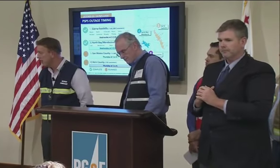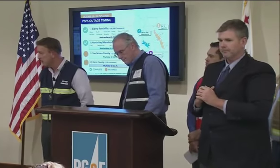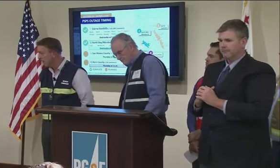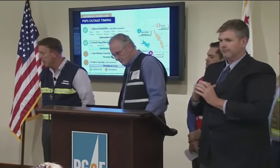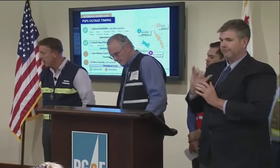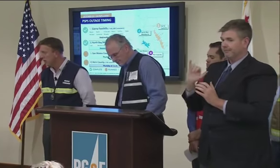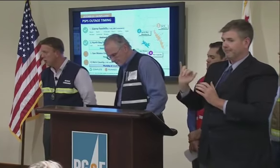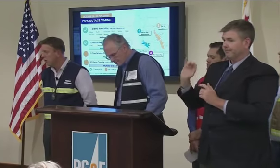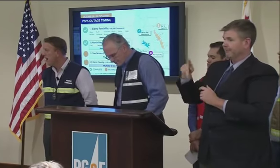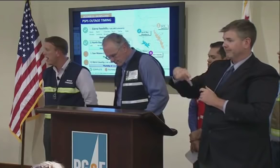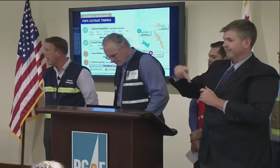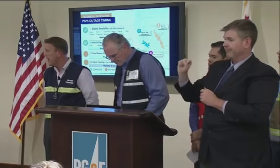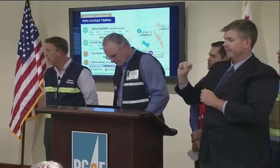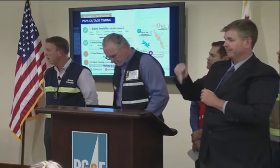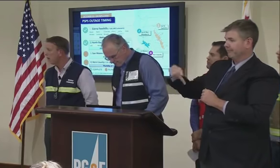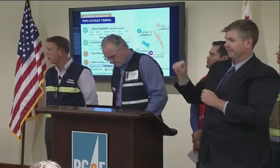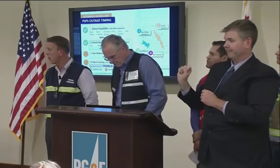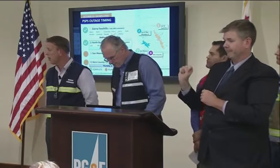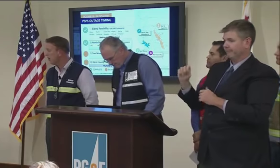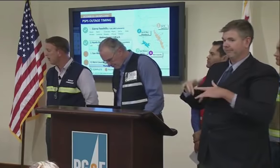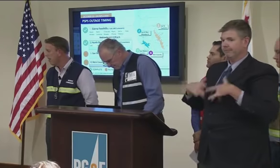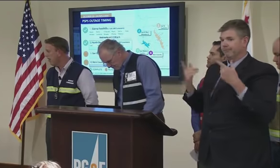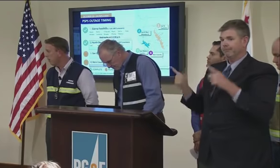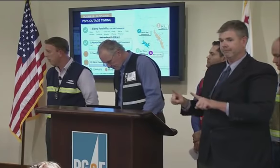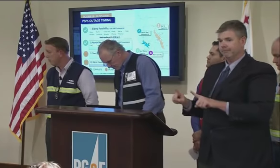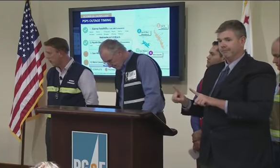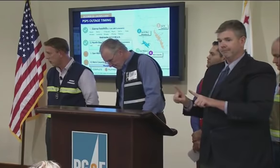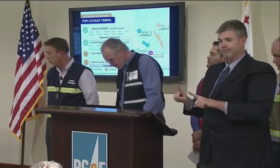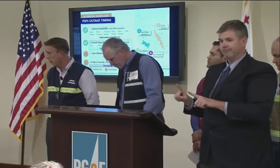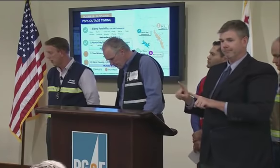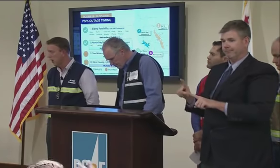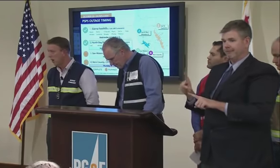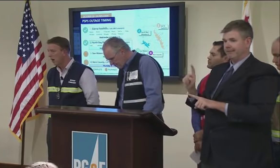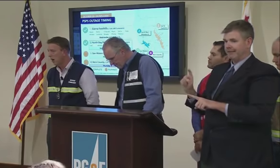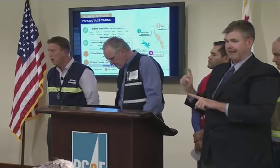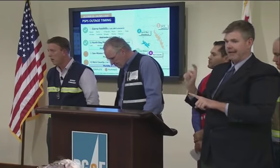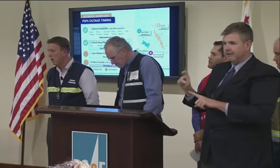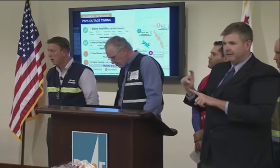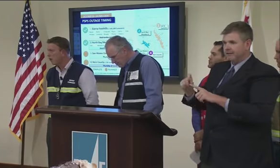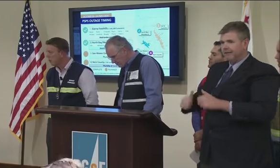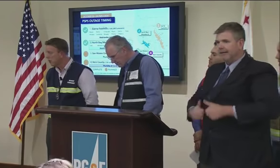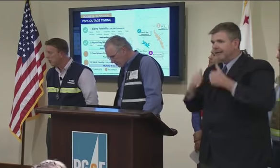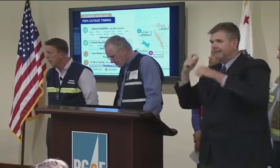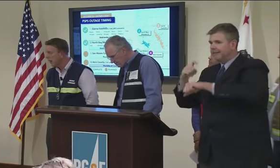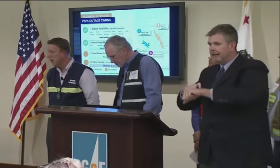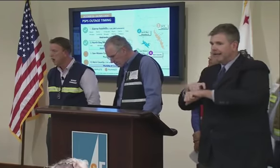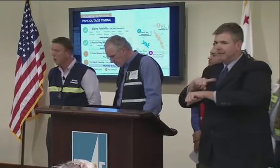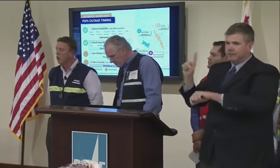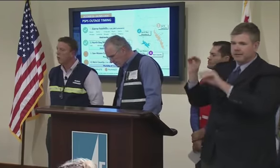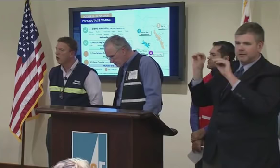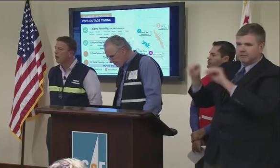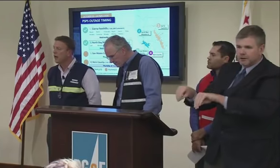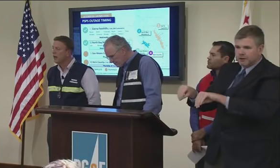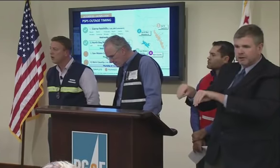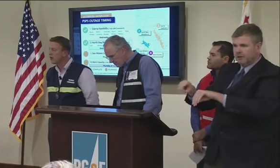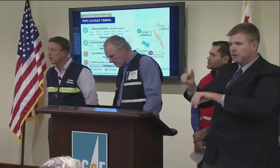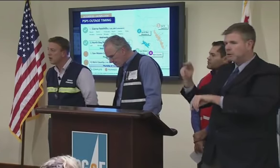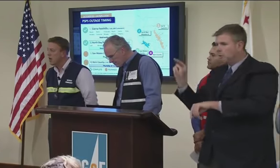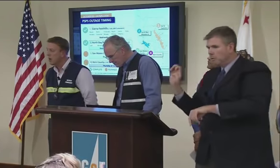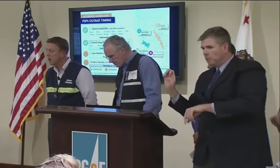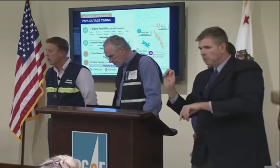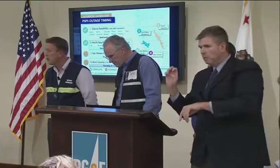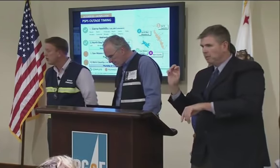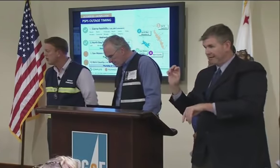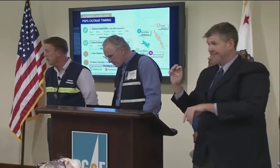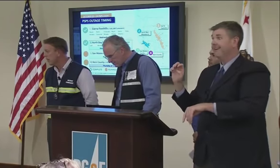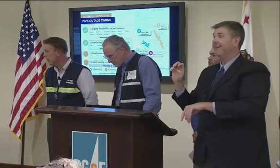emergent basis, even though we might not have the whole community set up and scoped completely. We're working it in real